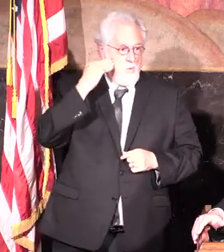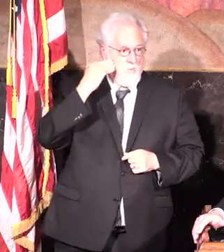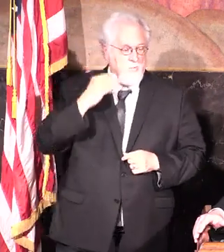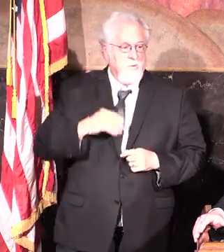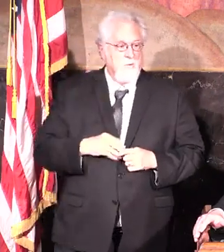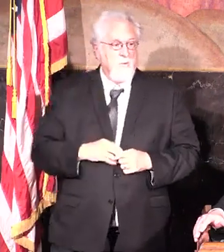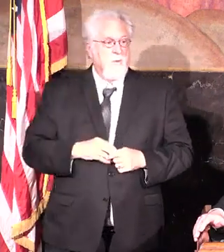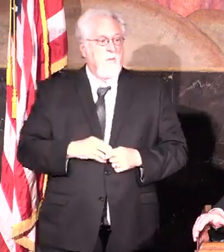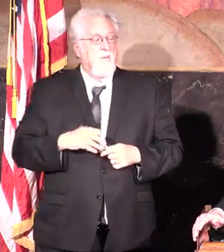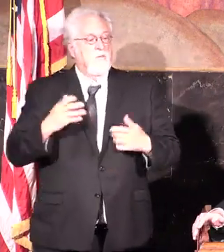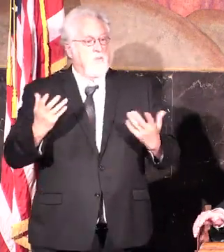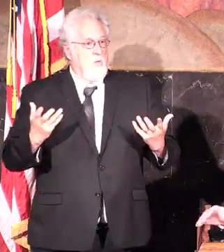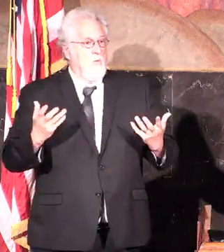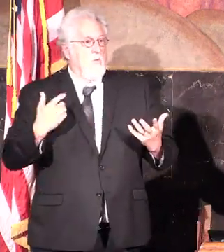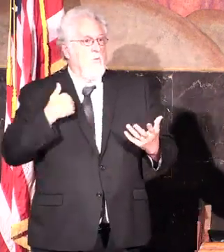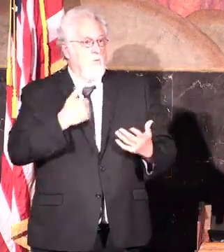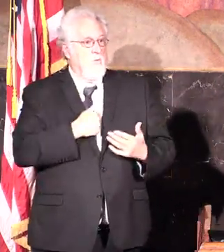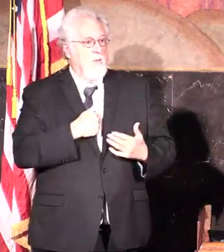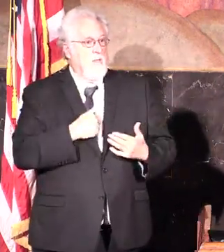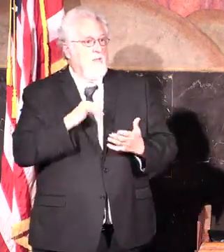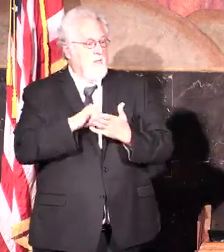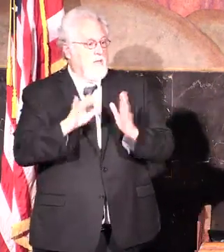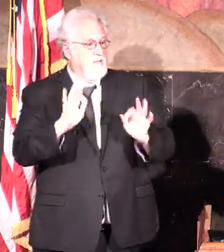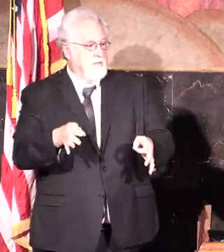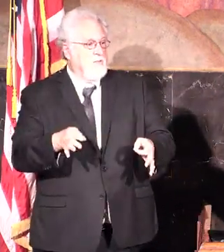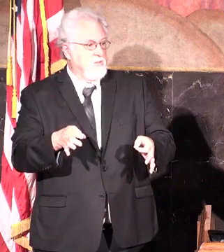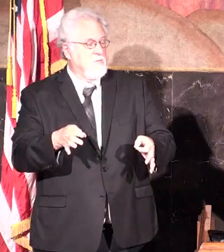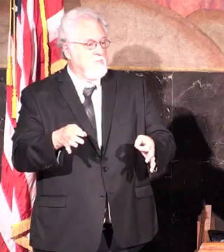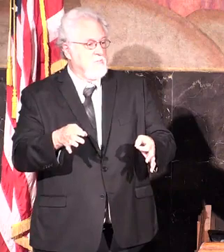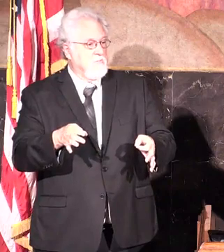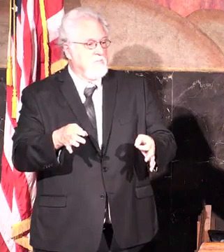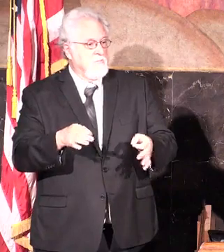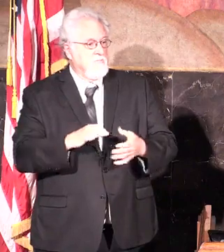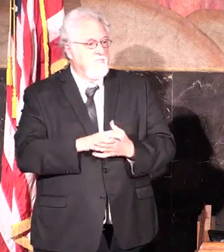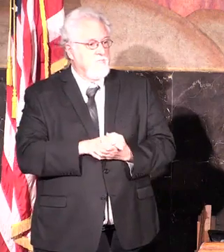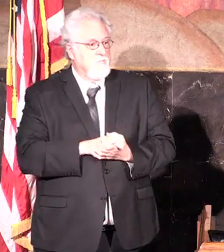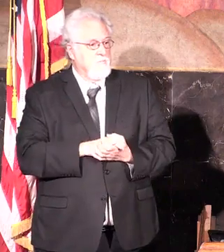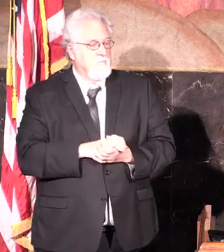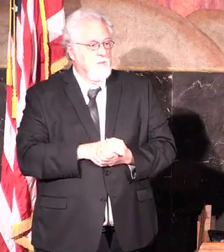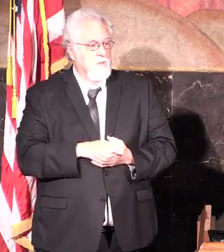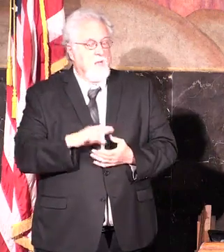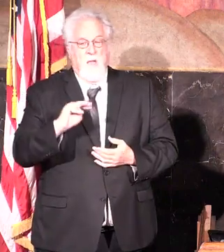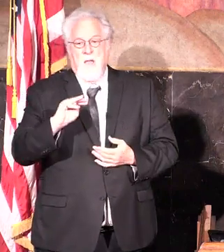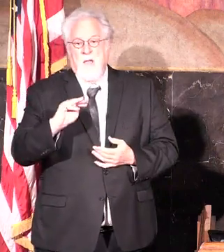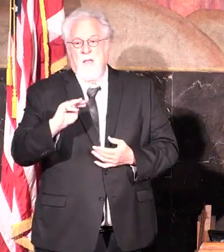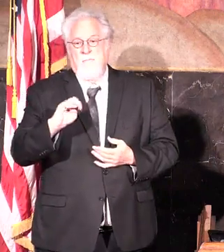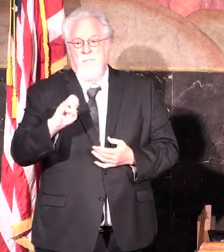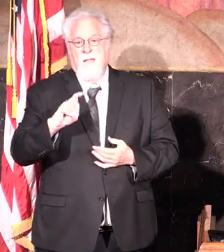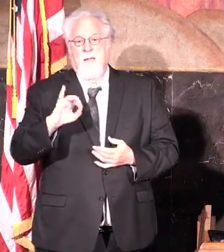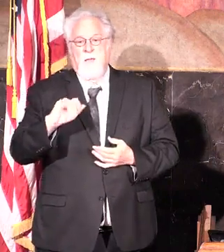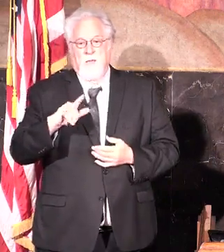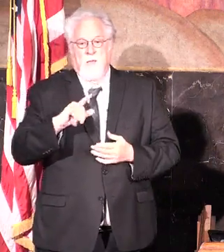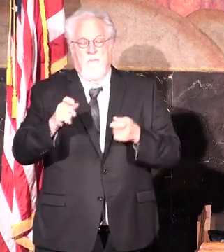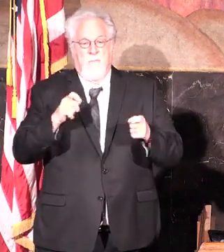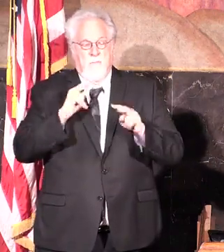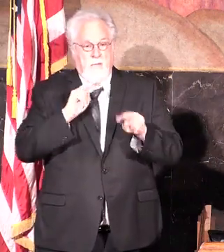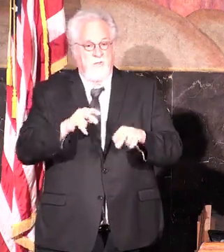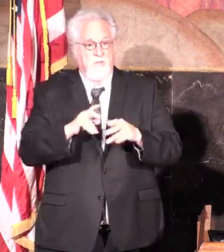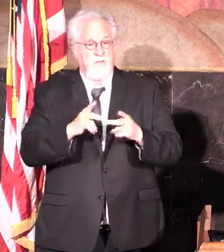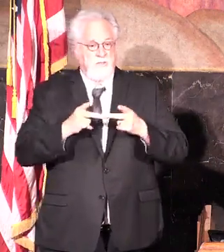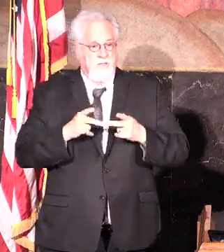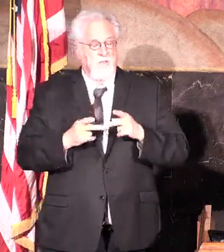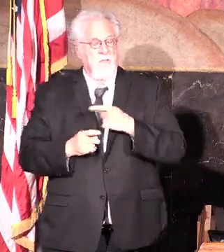footprint. And so that decision to stand up, I think, the medical monitoring station at the Memorial Convention Center is